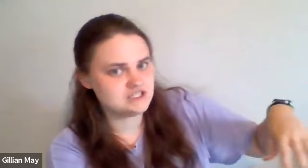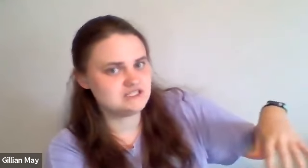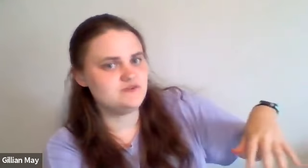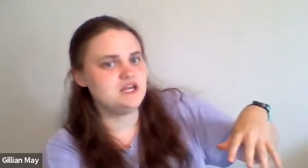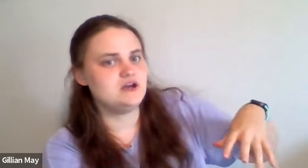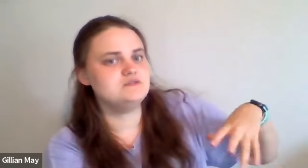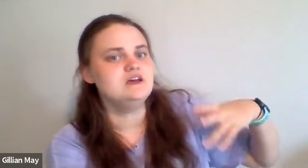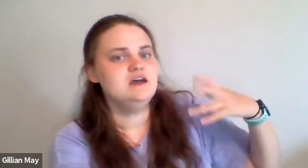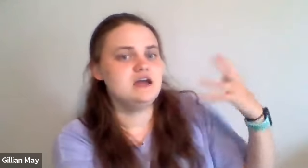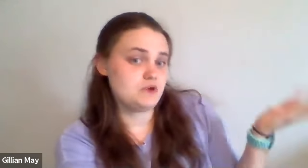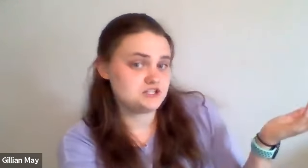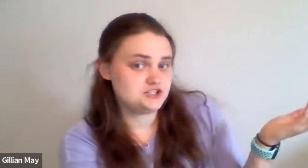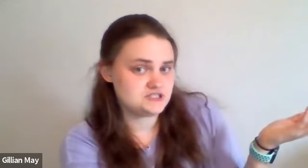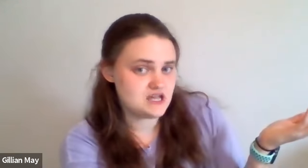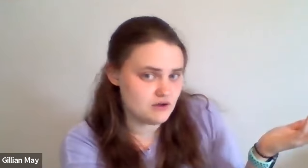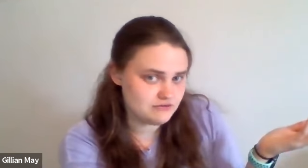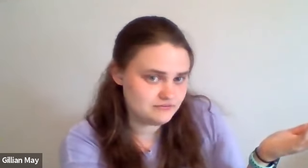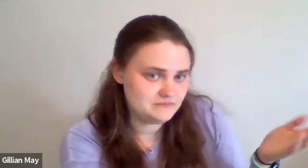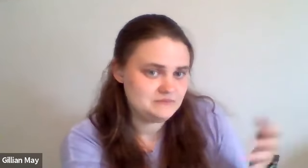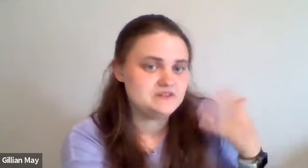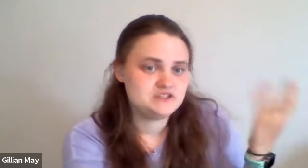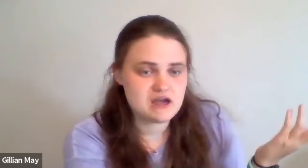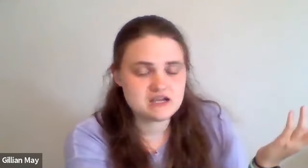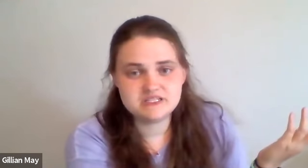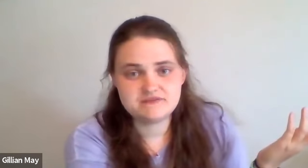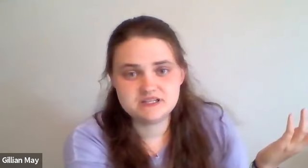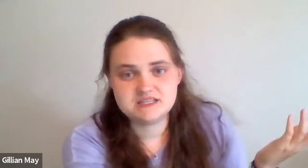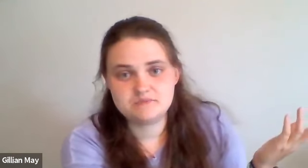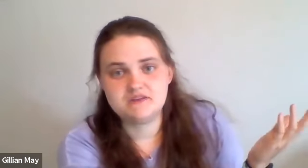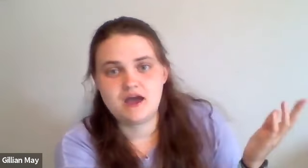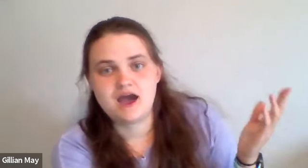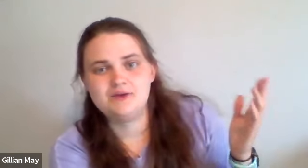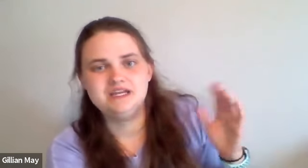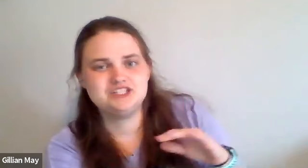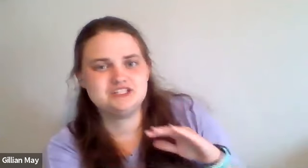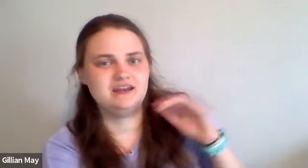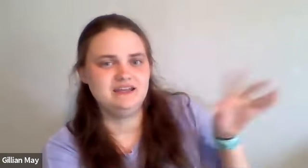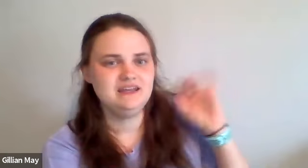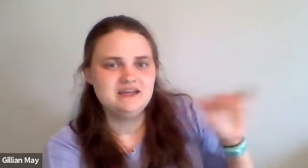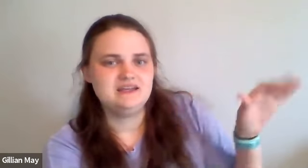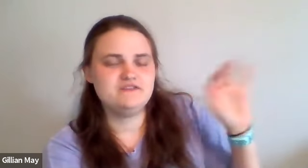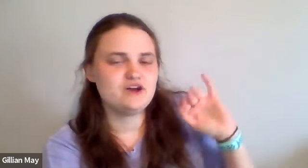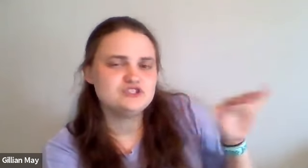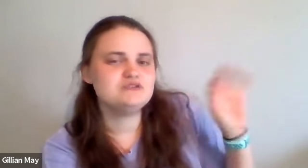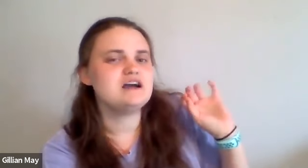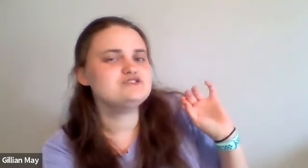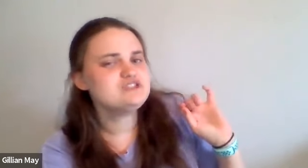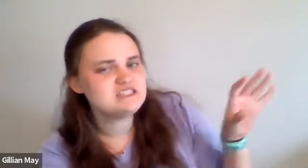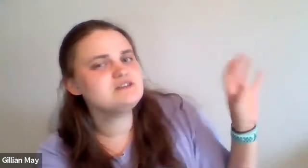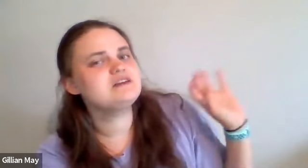these videos and practice yourselves. So that can be definitely something that we can just kind of give out. So you guys are still getting